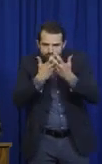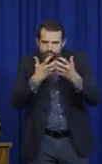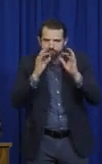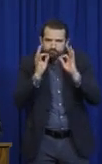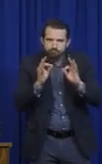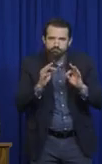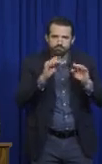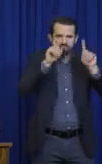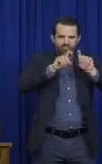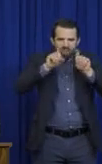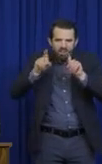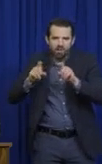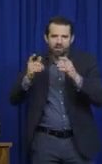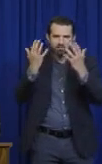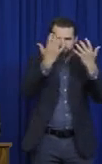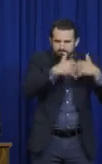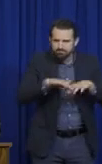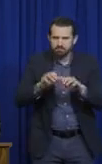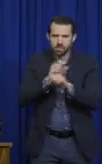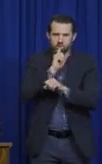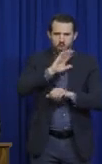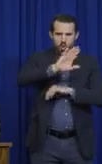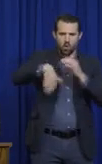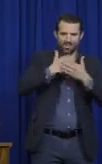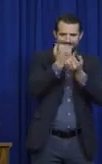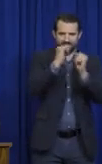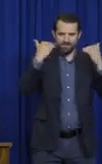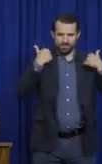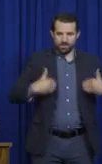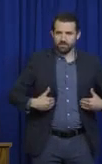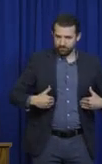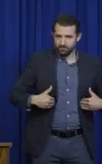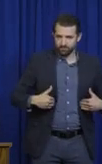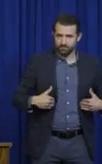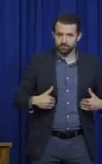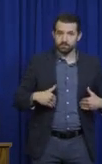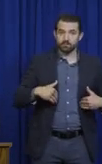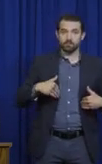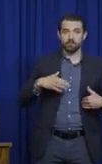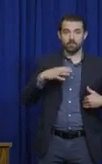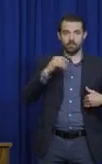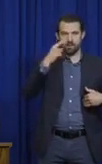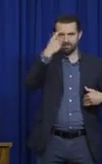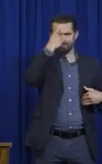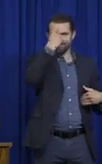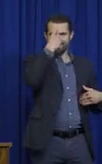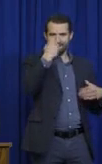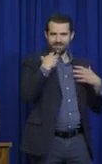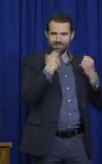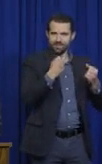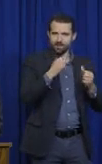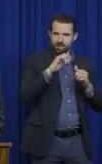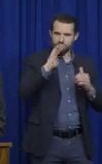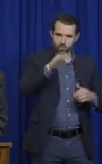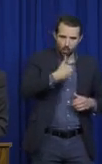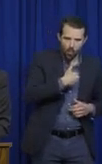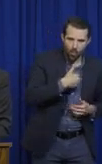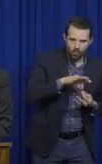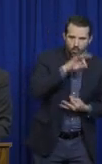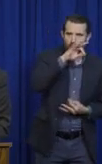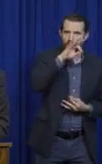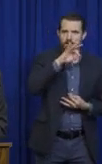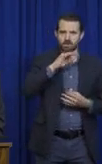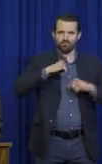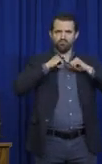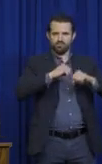bodies, it's also just as important to help protect their minds and their souls. And so for that reason, Maine